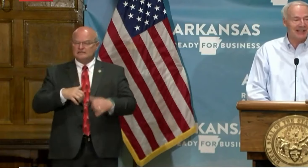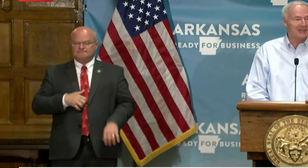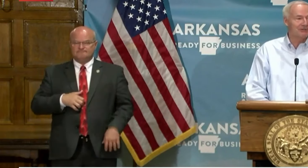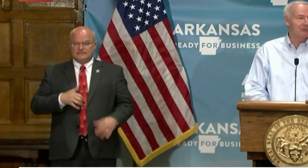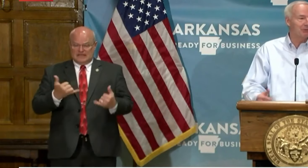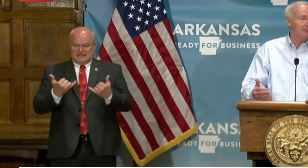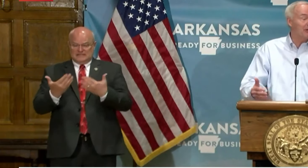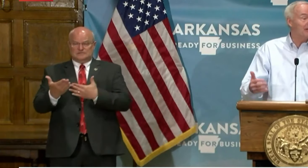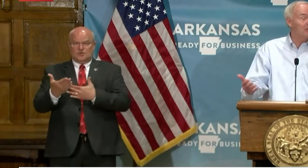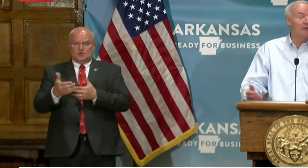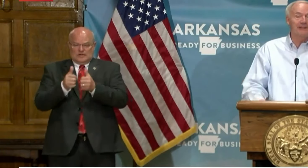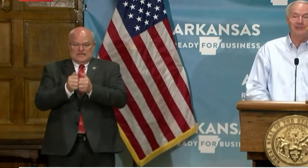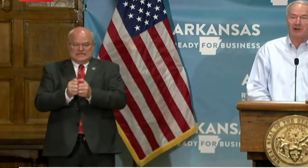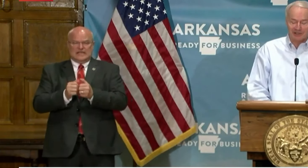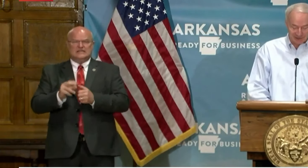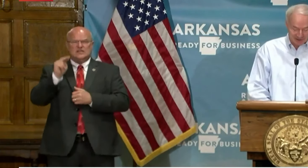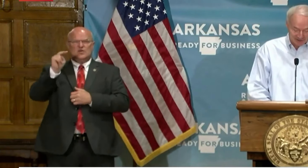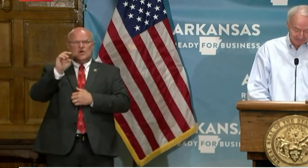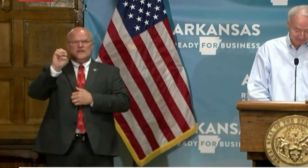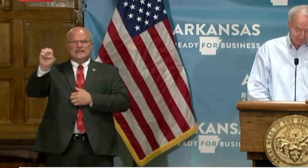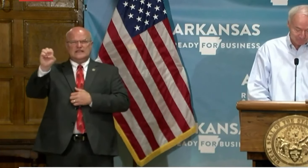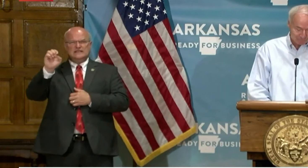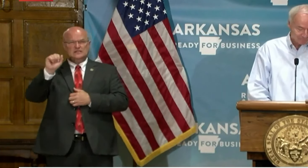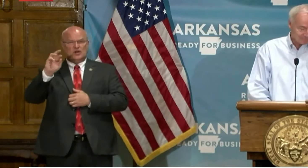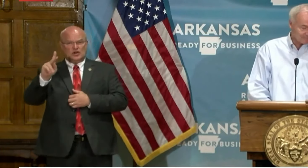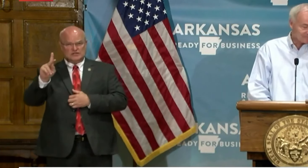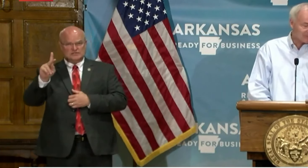a text from a friend in Northeast Arkansas